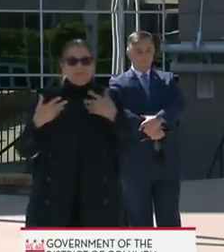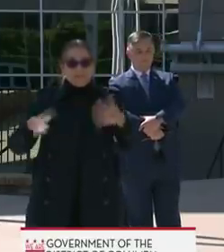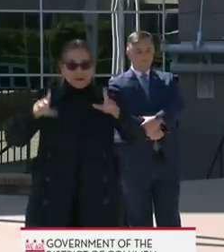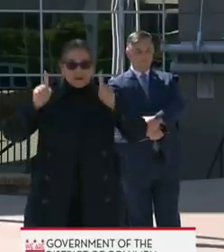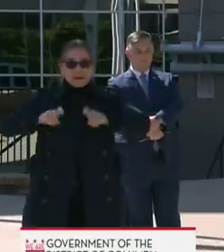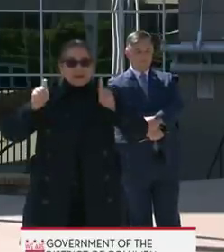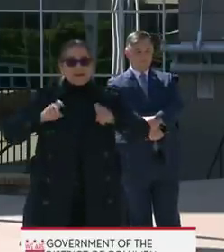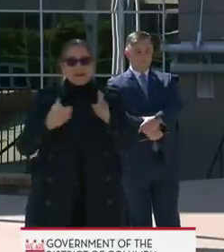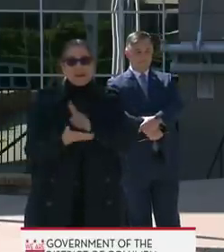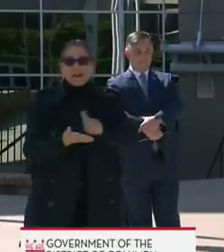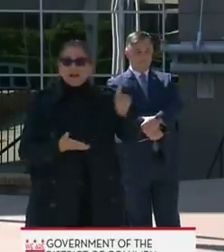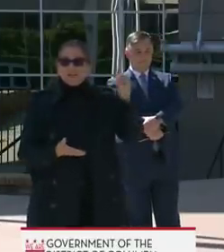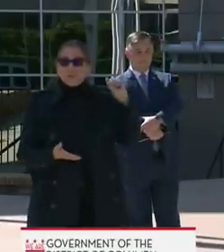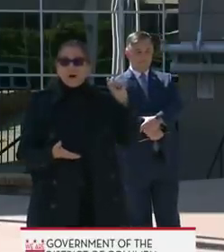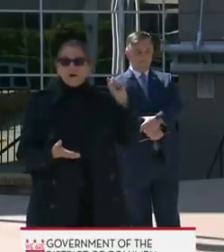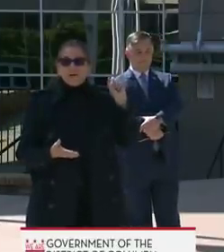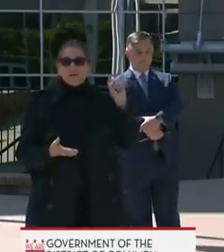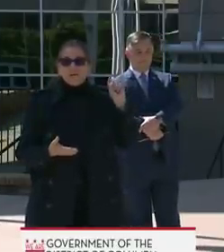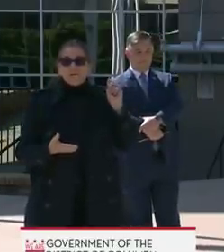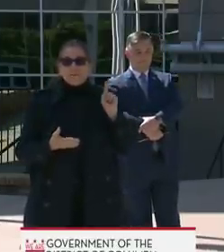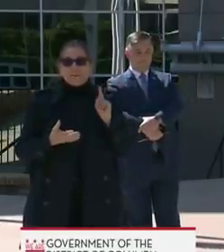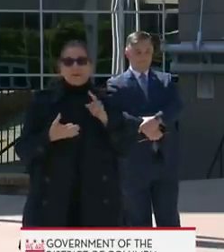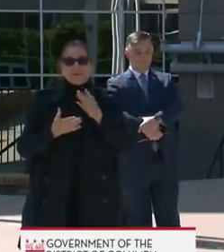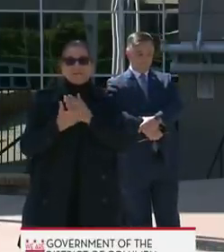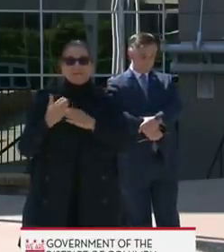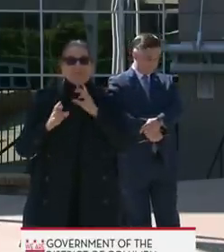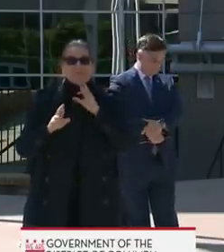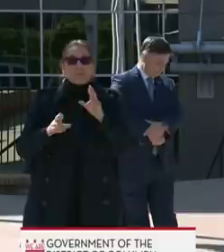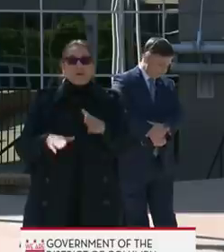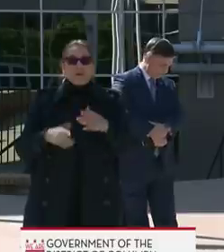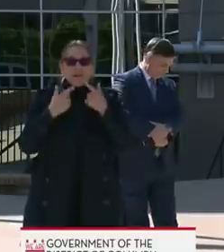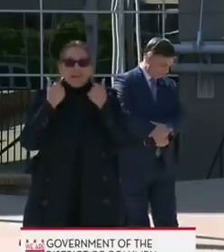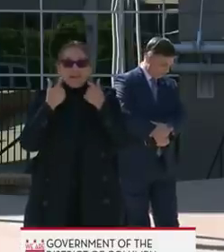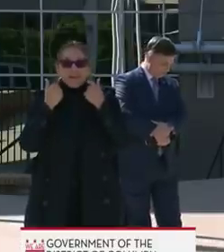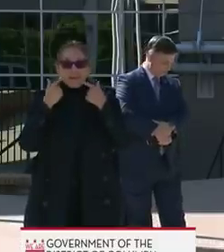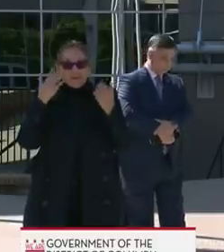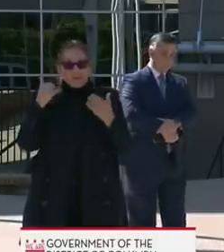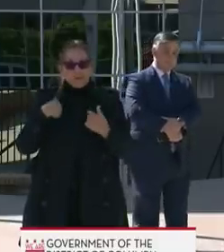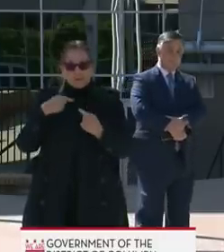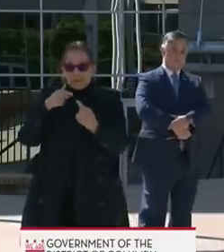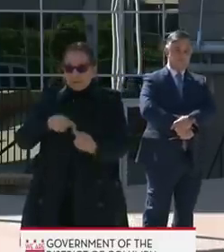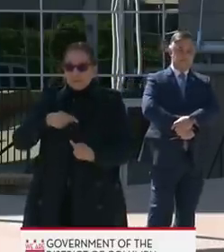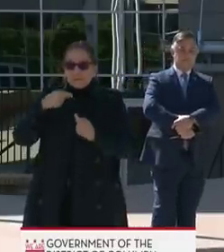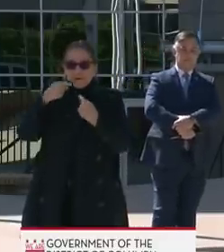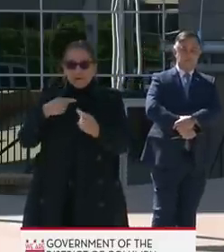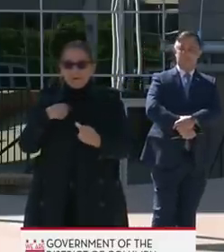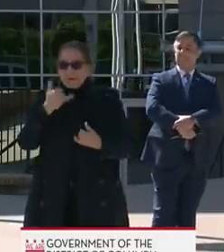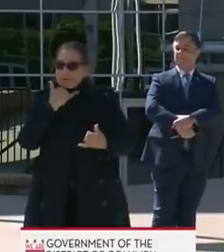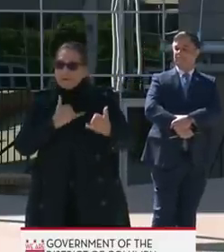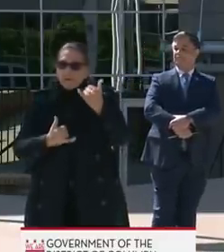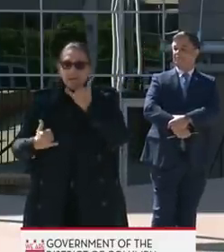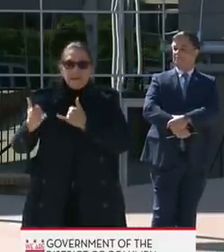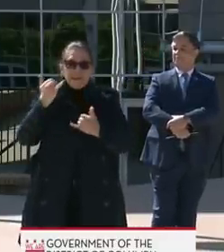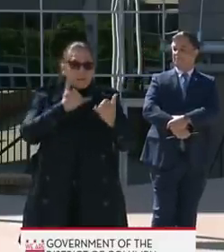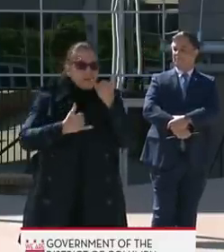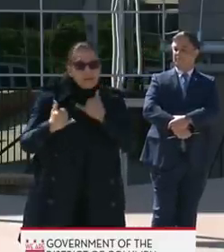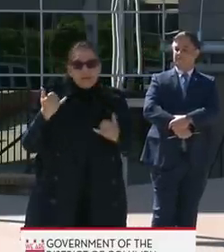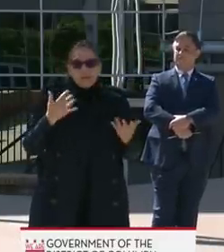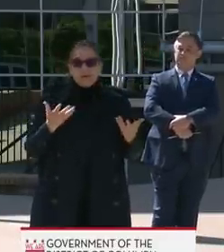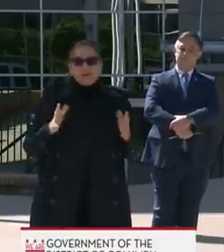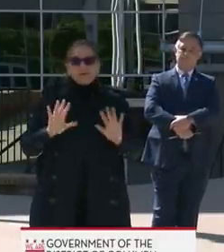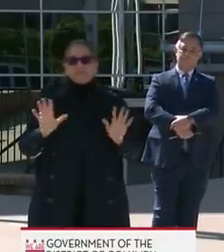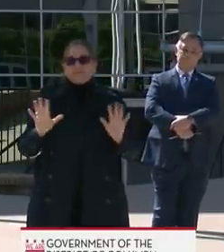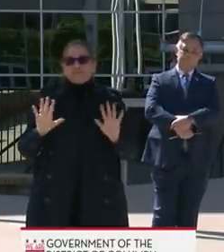because we're struggling to learn how to raise our hand on a virtual platform. But we will get to that meeting tomorrow and be